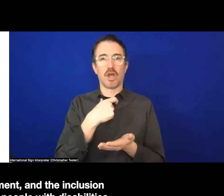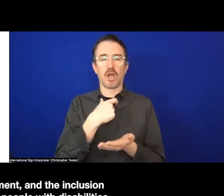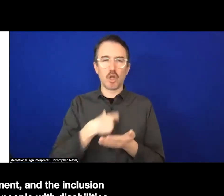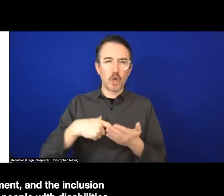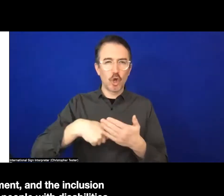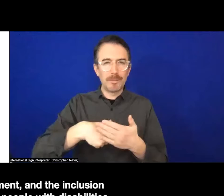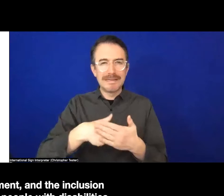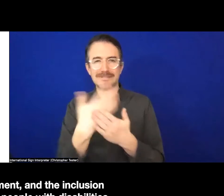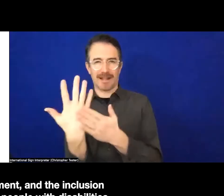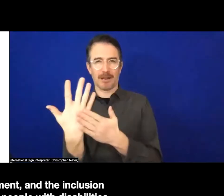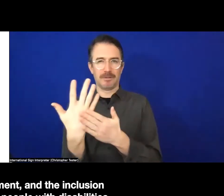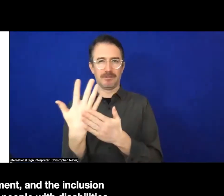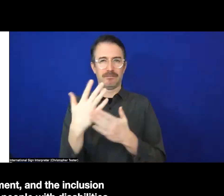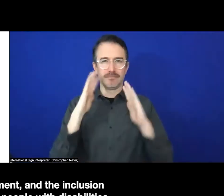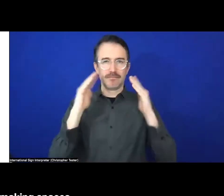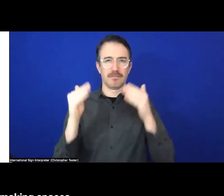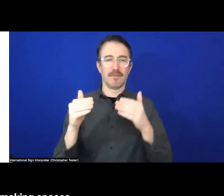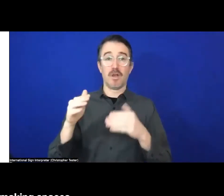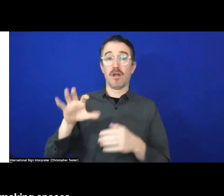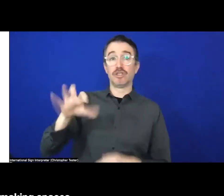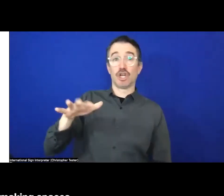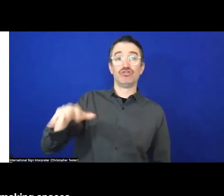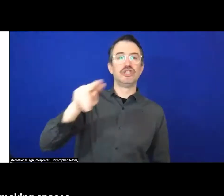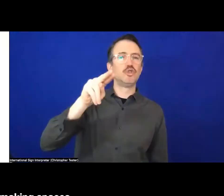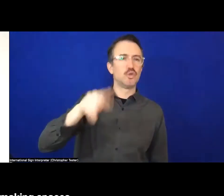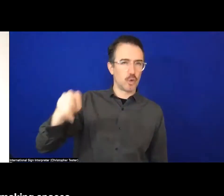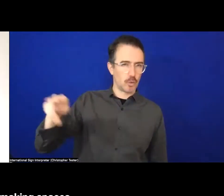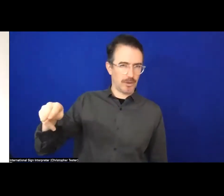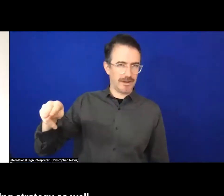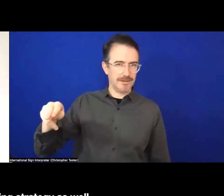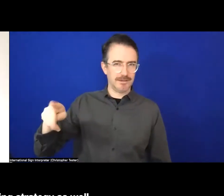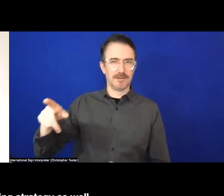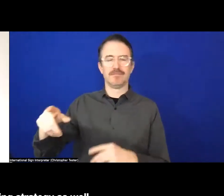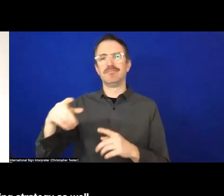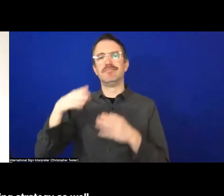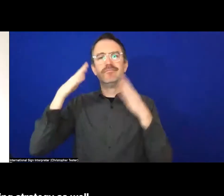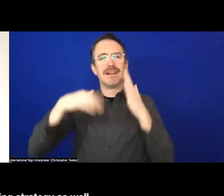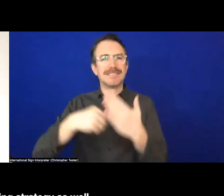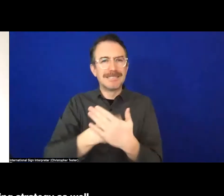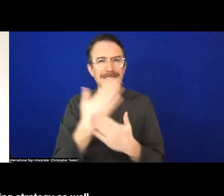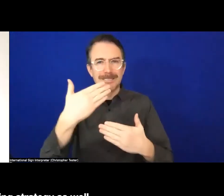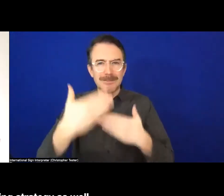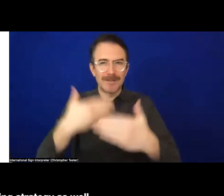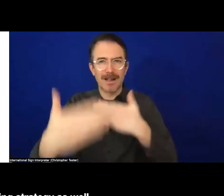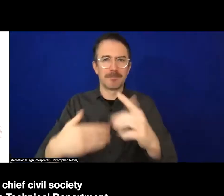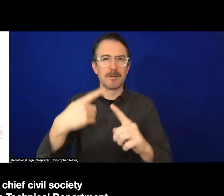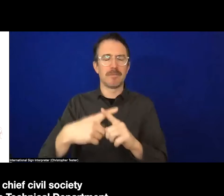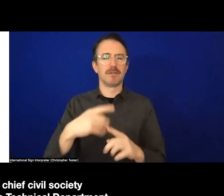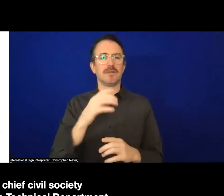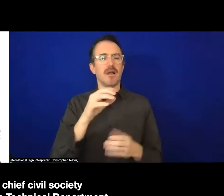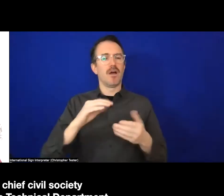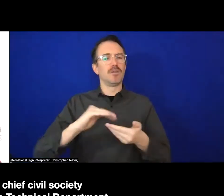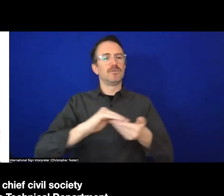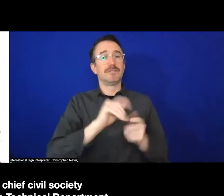disability inclusive development and the inclusion of organizational persons with disabilities in decision-making spaces and their upcoming strategy as